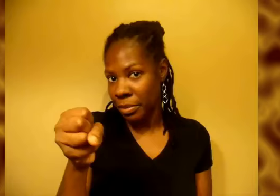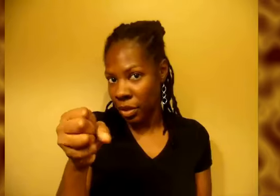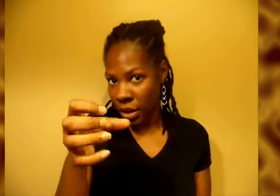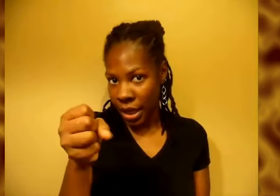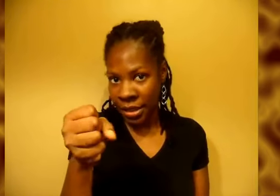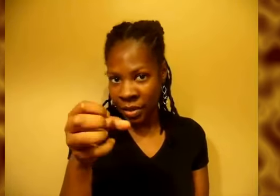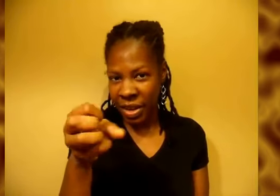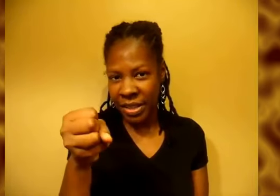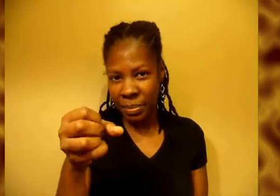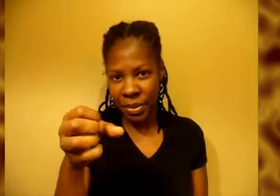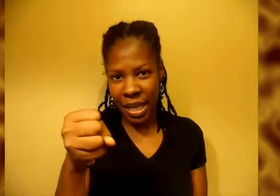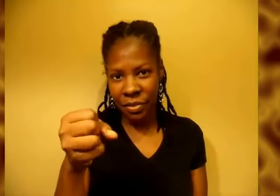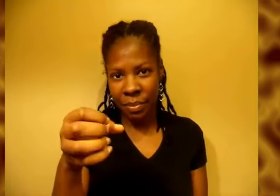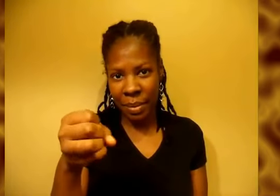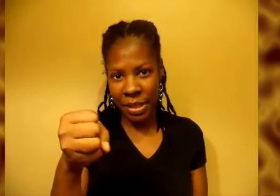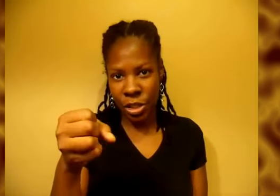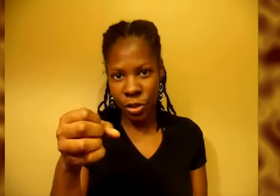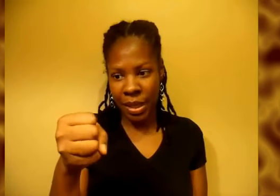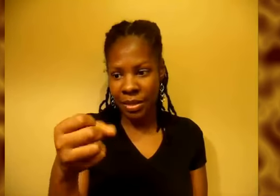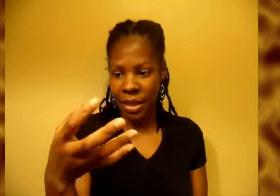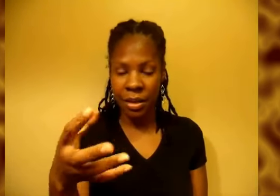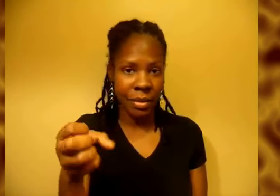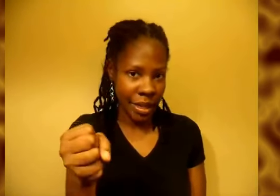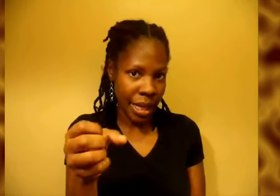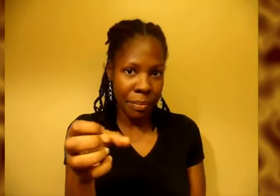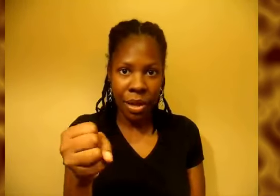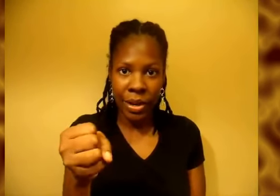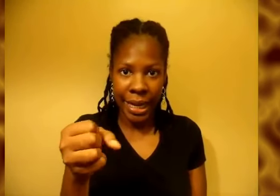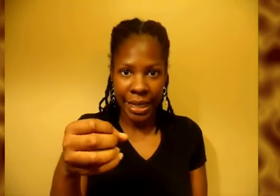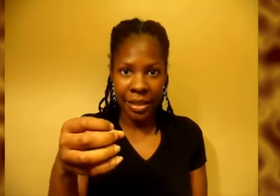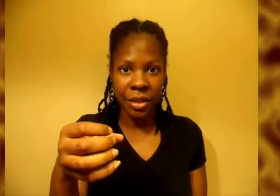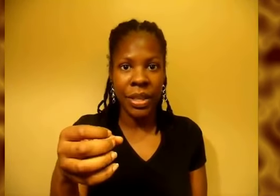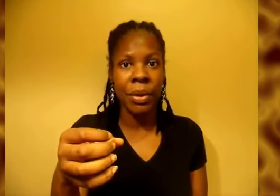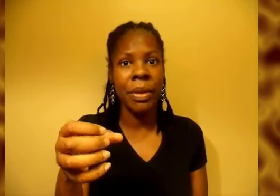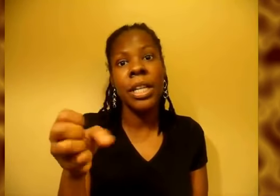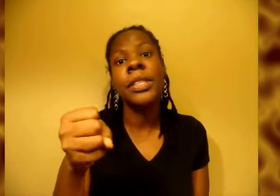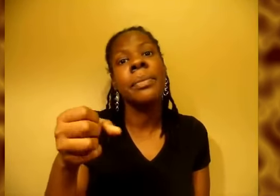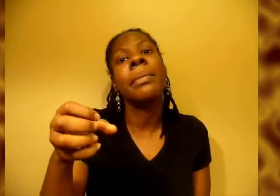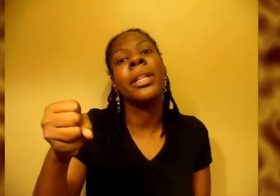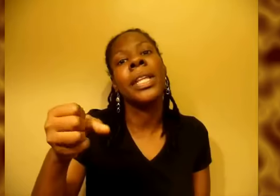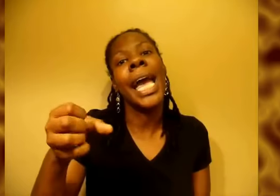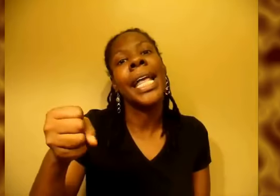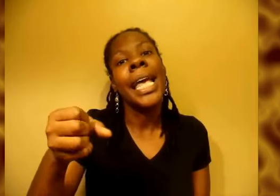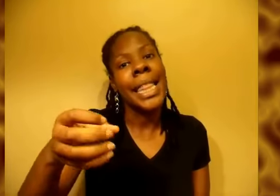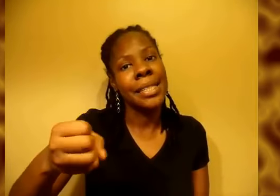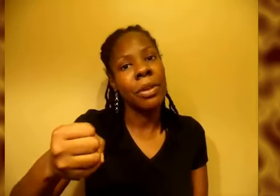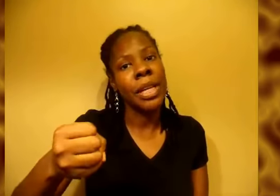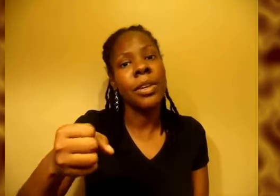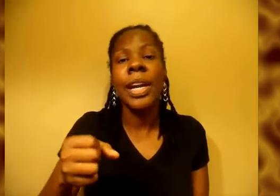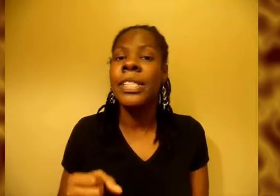milk. And this is a very simple sign for a baby to do, because they can ball their hands. And so if they want milk and you see a baby doing that, that's milk. And so every